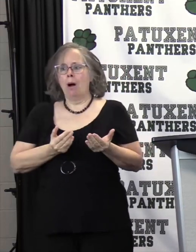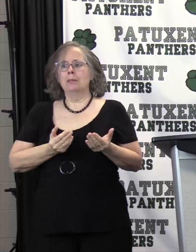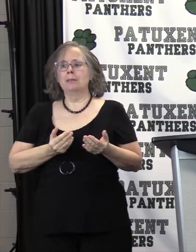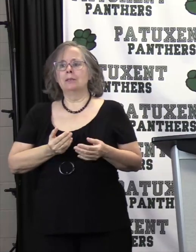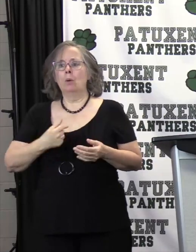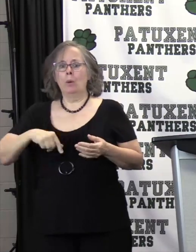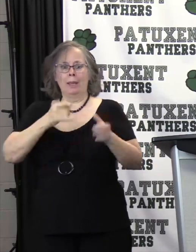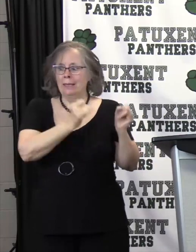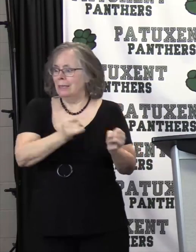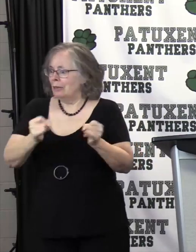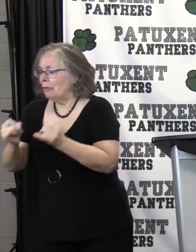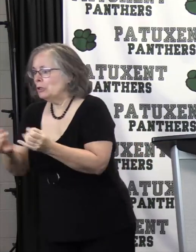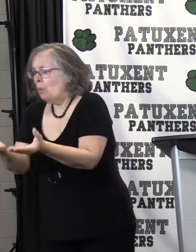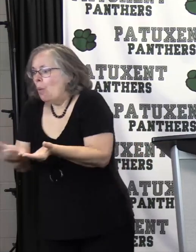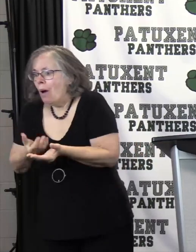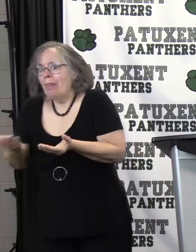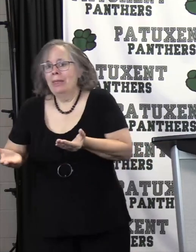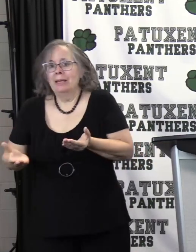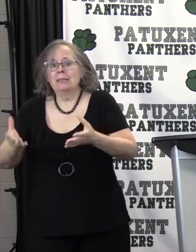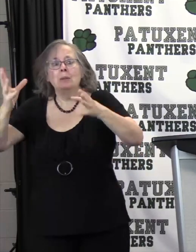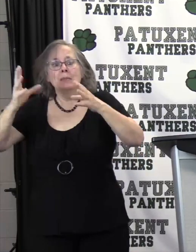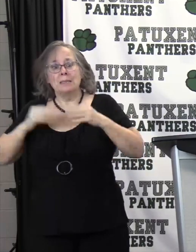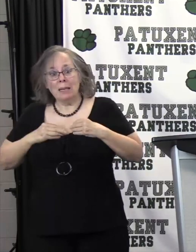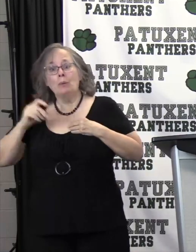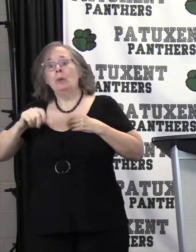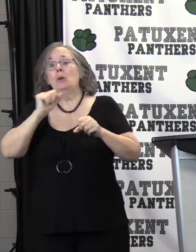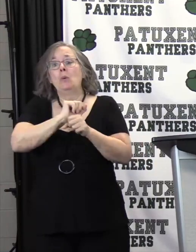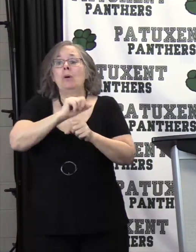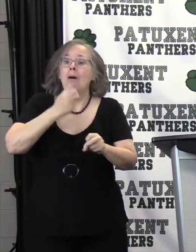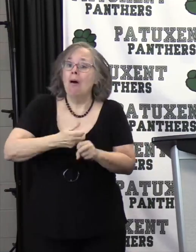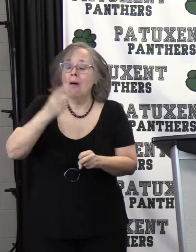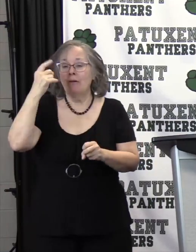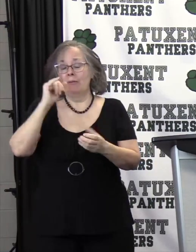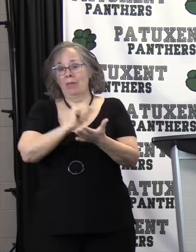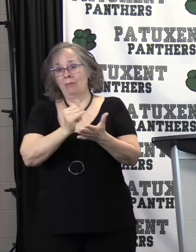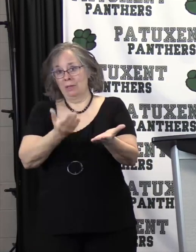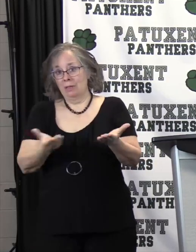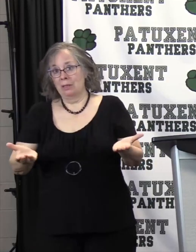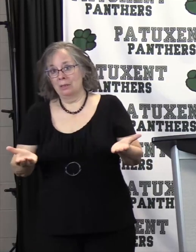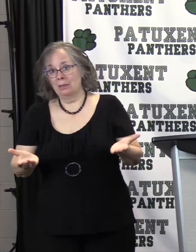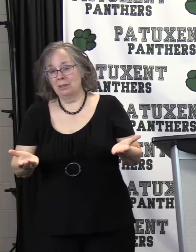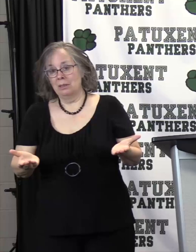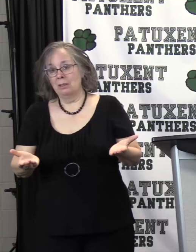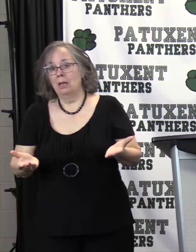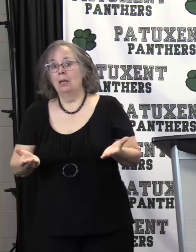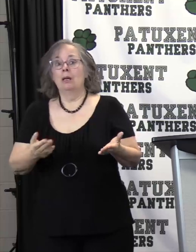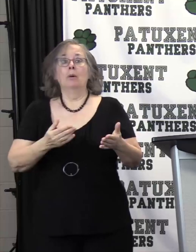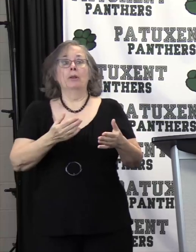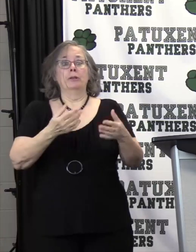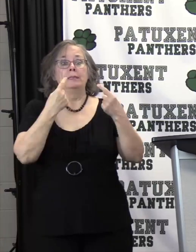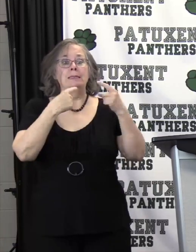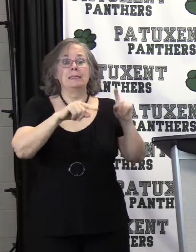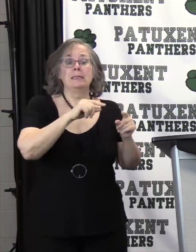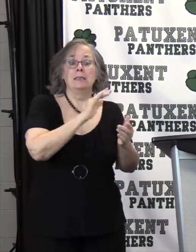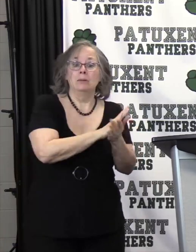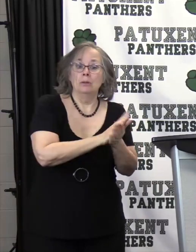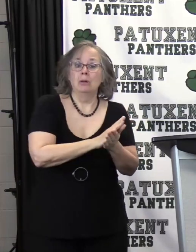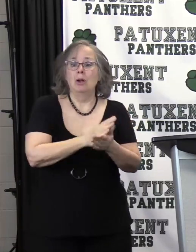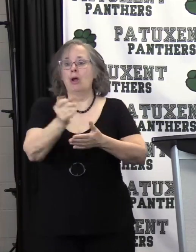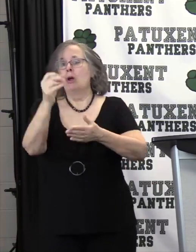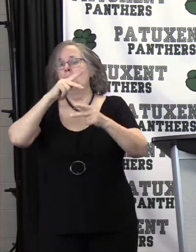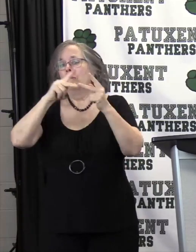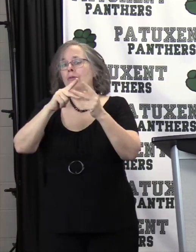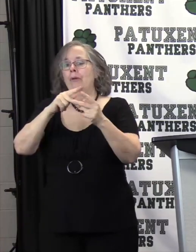as individuals want things, and we are willing to work hard for them. Whether that is to excel academically, perfect your